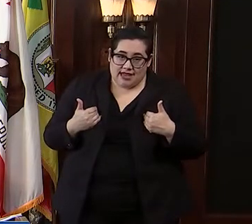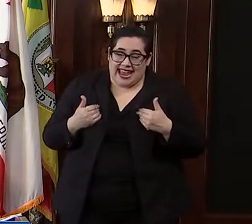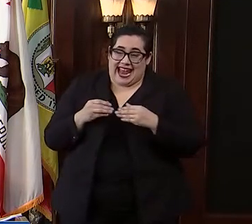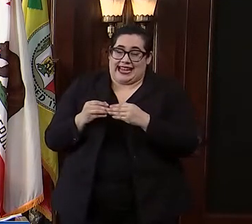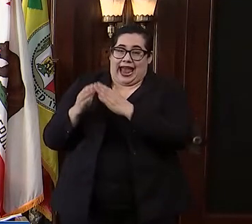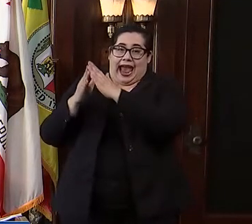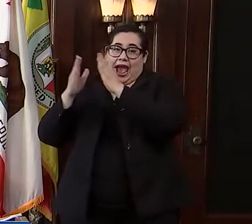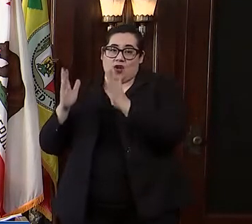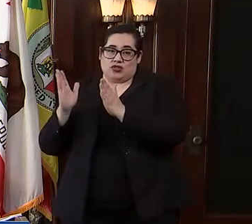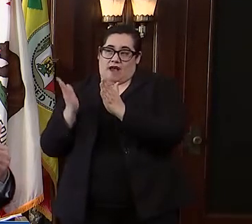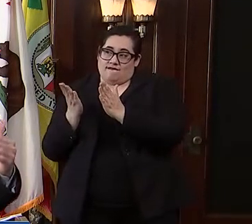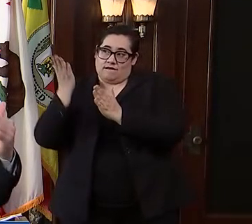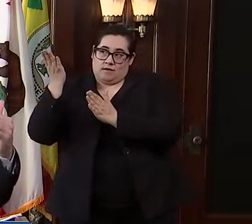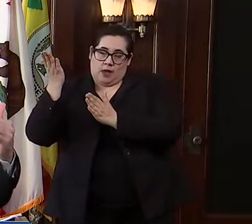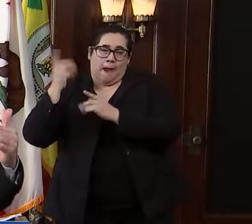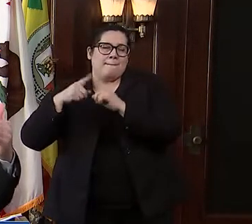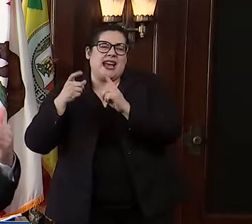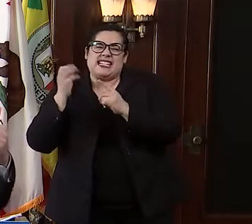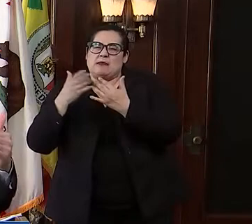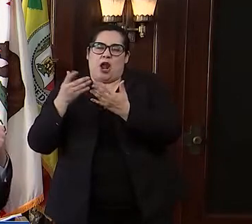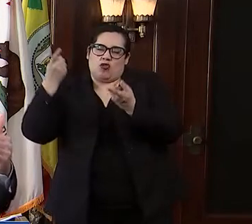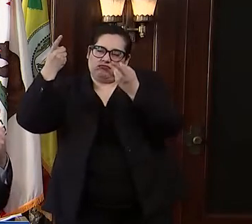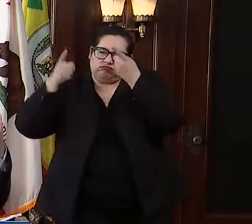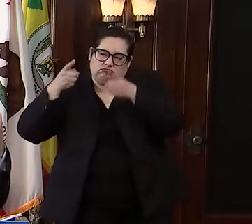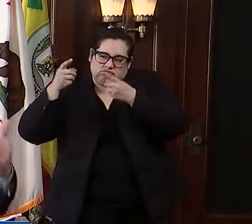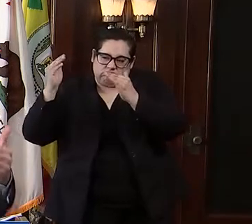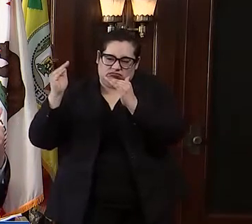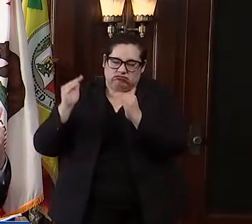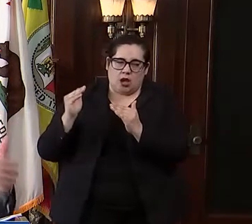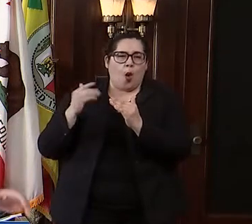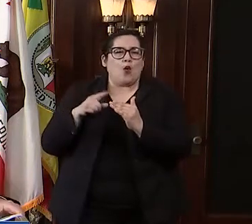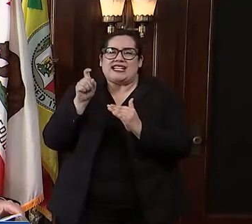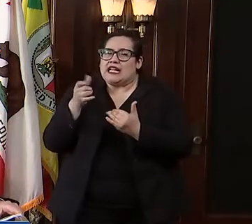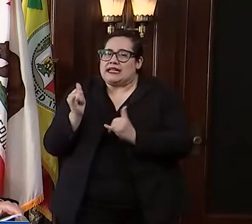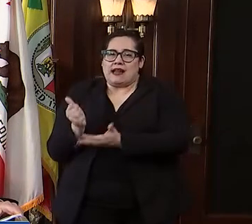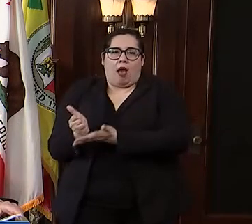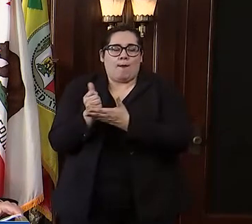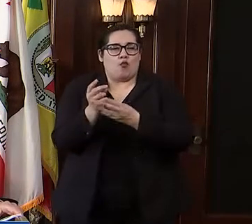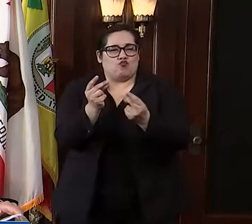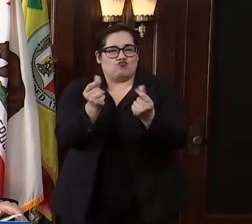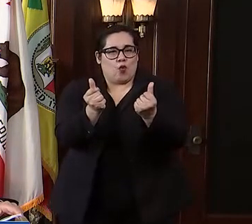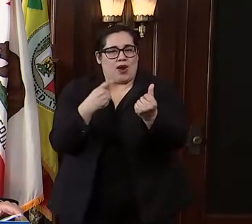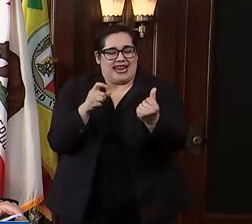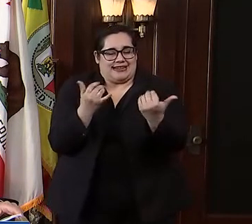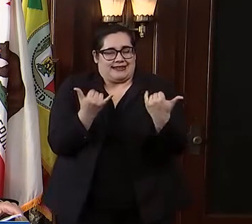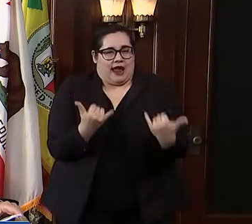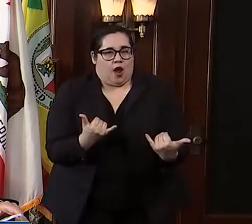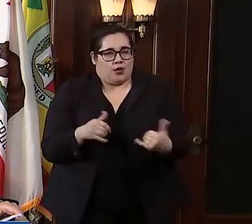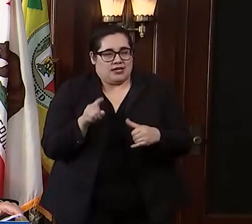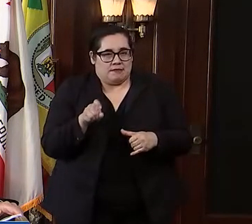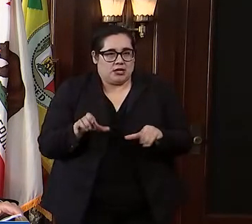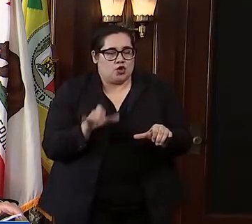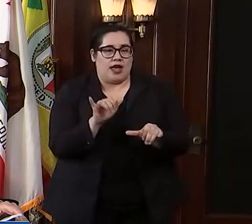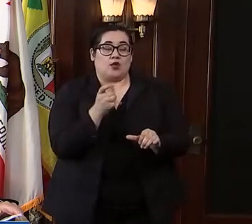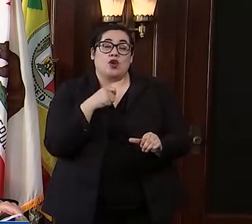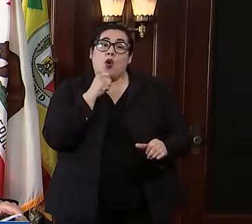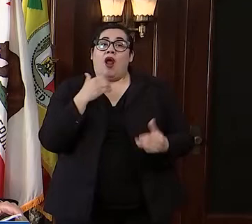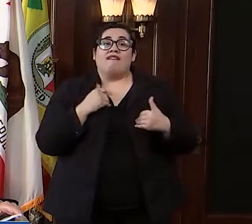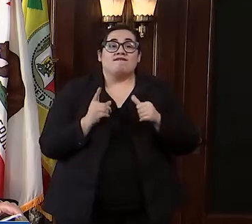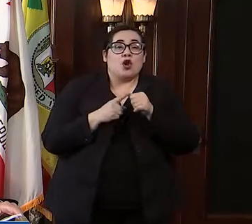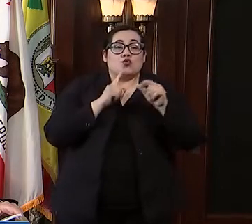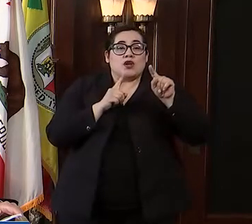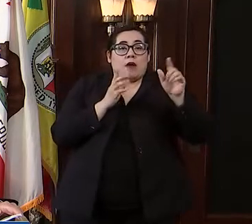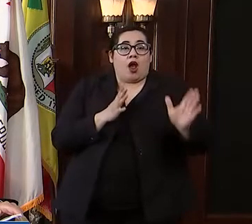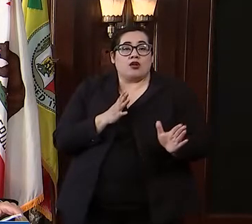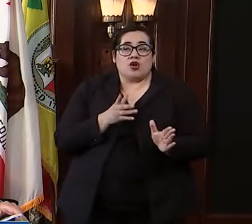House version, but even if it's compromised, we need that assistance right away. We need it now. We need to do that so that we don't have first responders